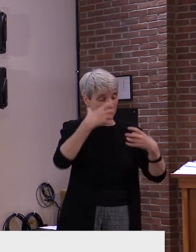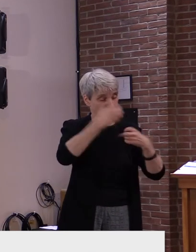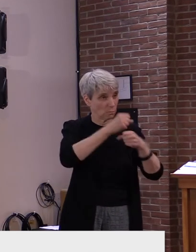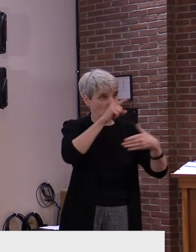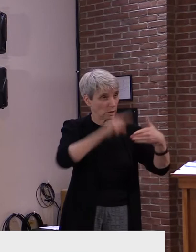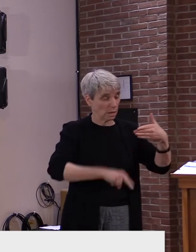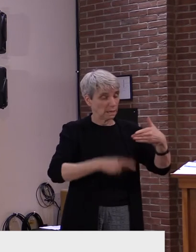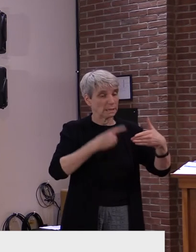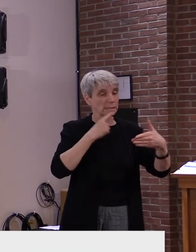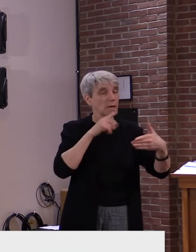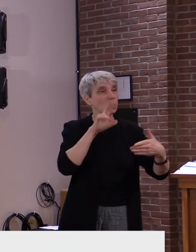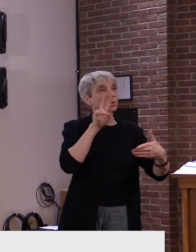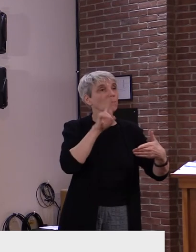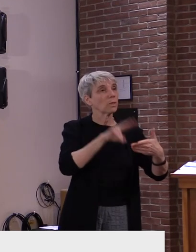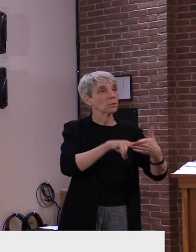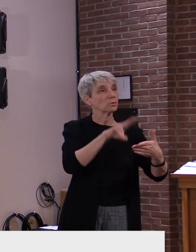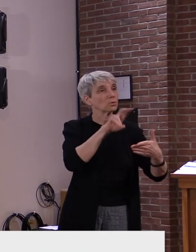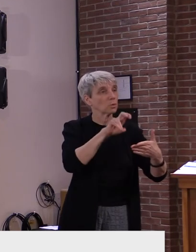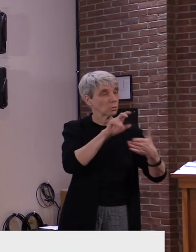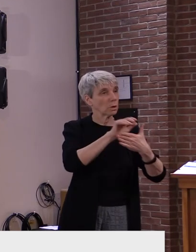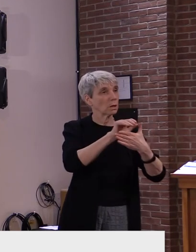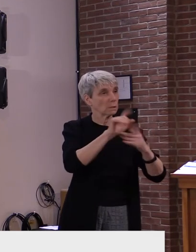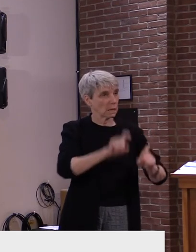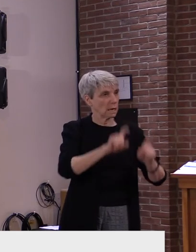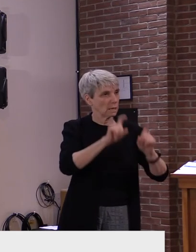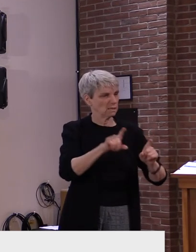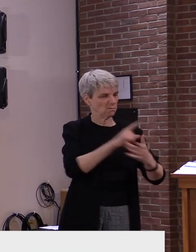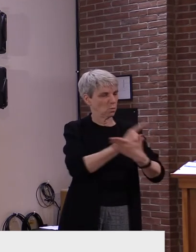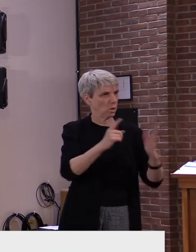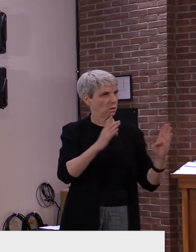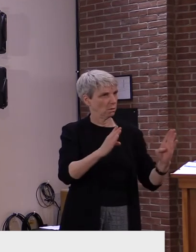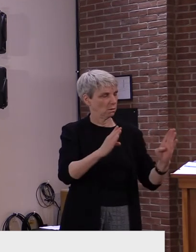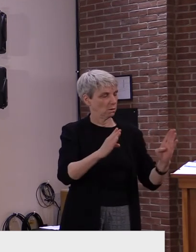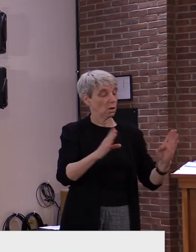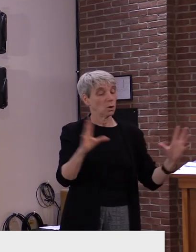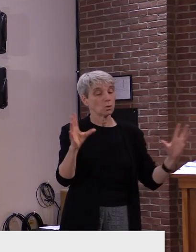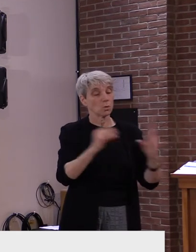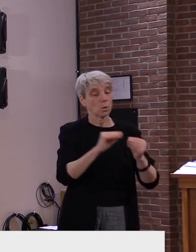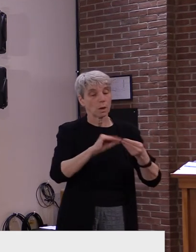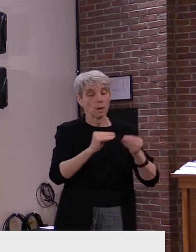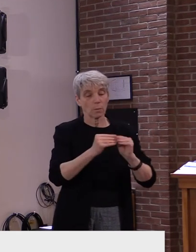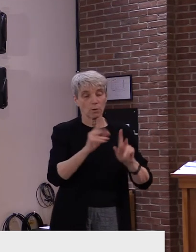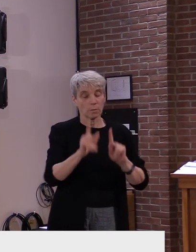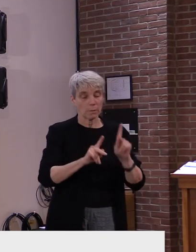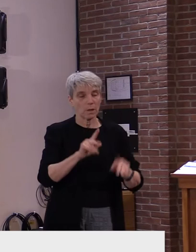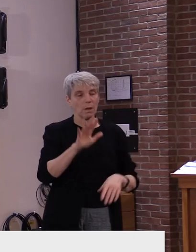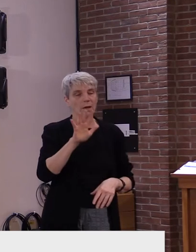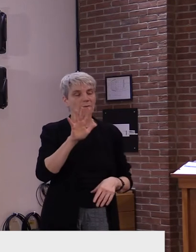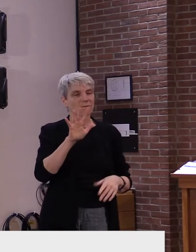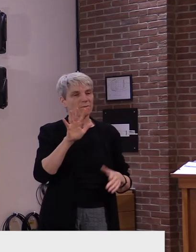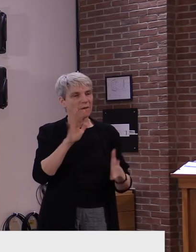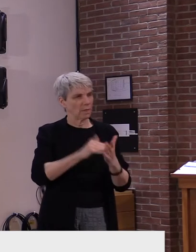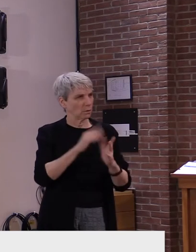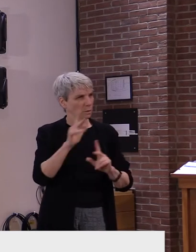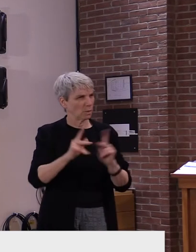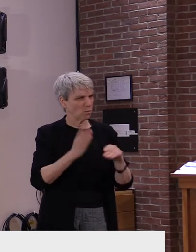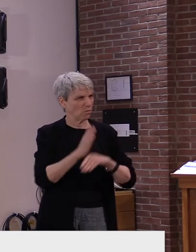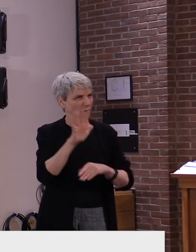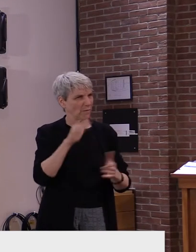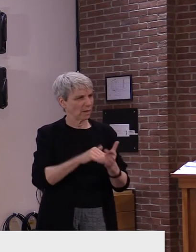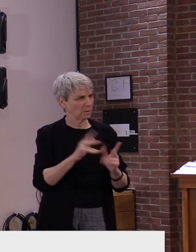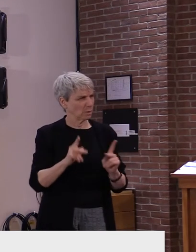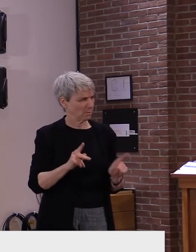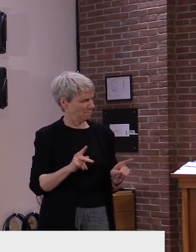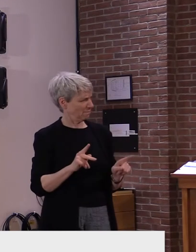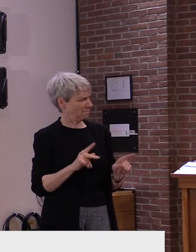000 plus tests conducted over that particular week on 5500 people which averages out to about four tests per person um can